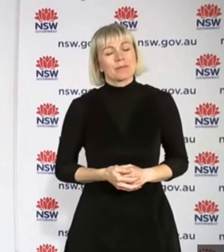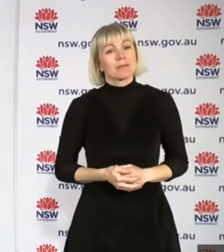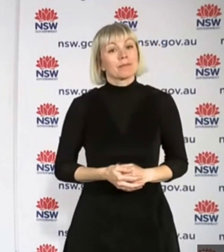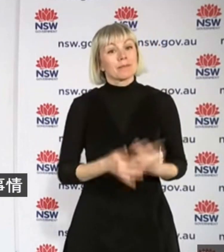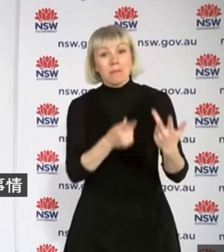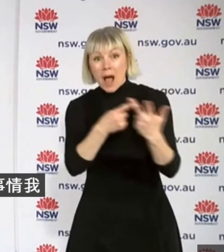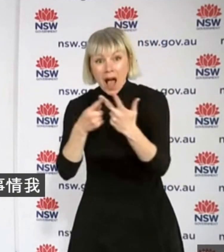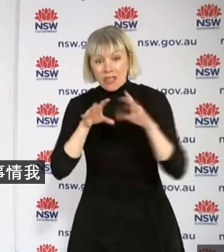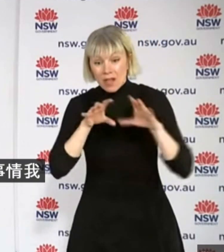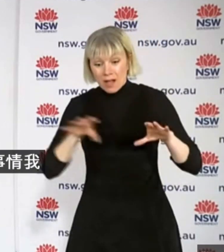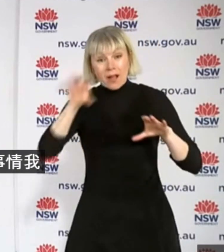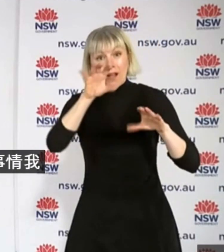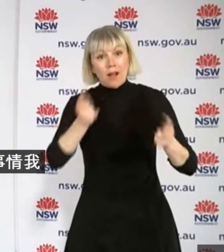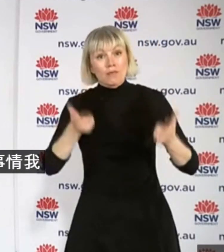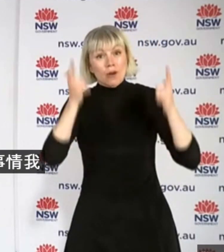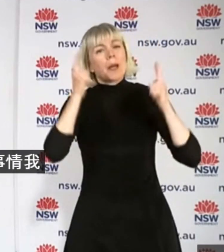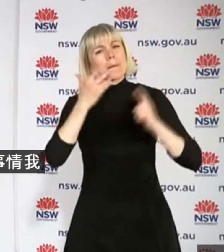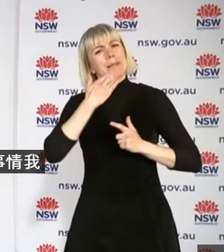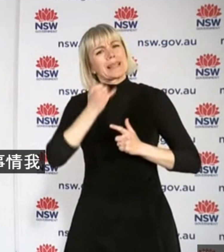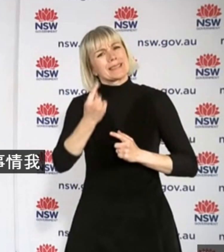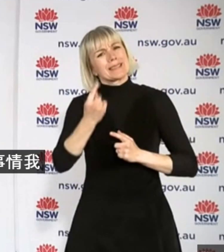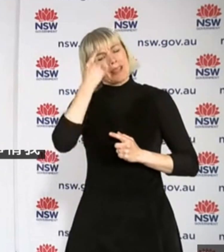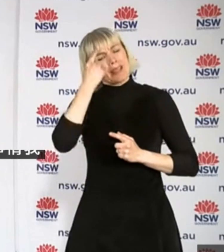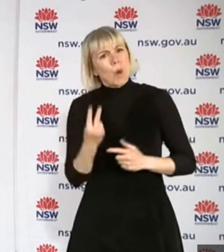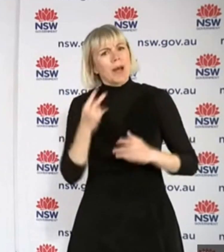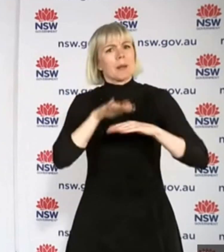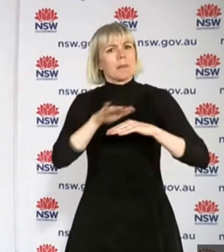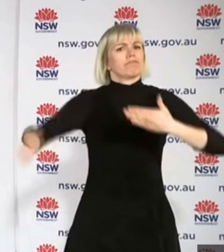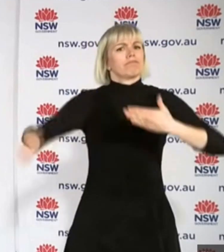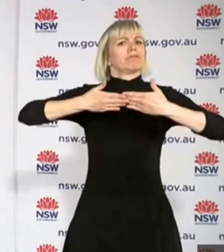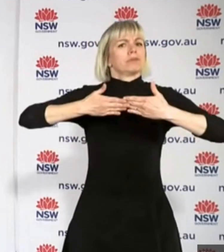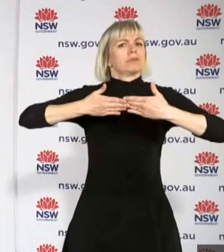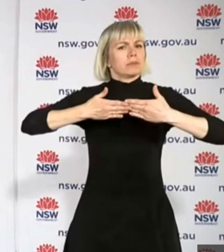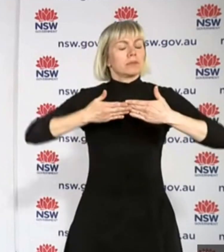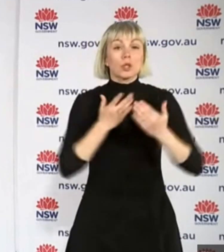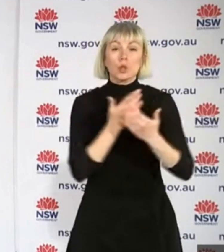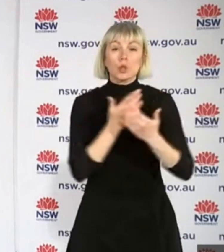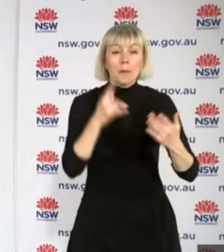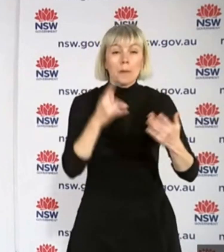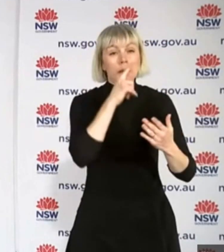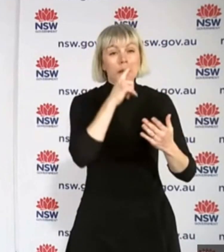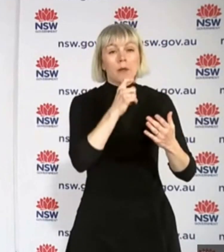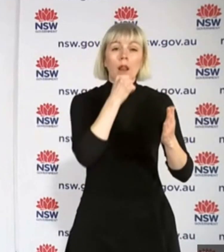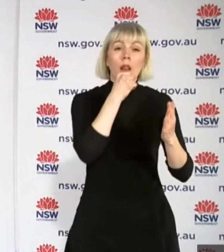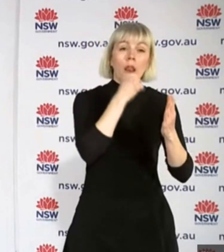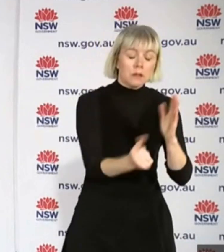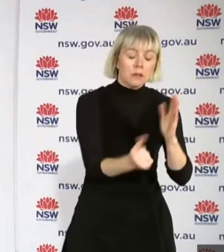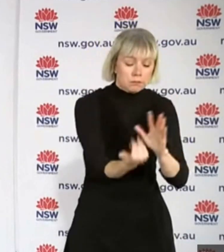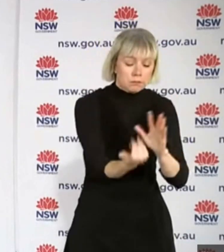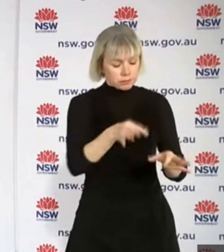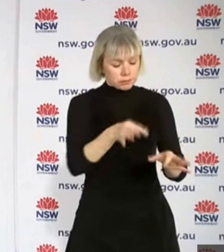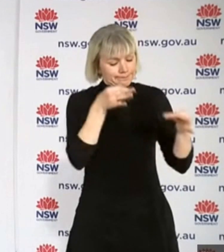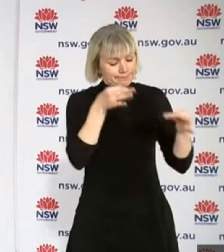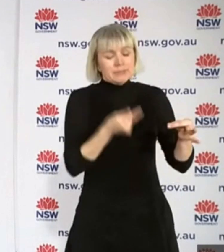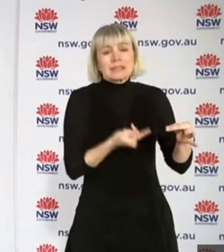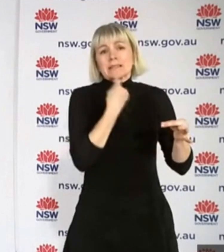been excluded from. I get letters every day from people who've not met their grandkids, ever. From people who've not seen major